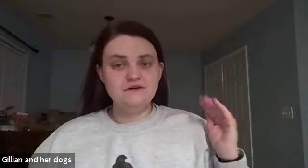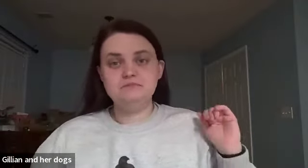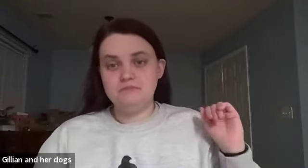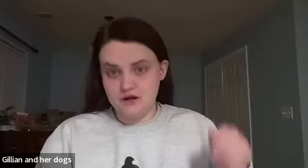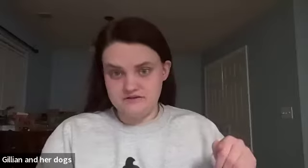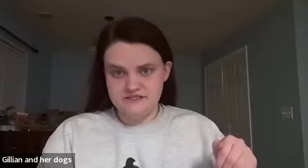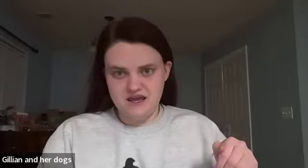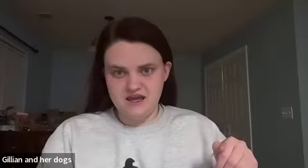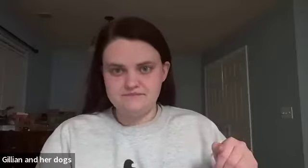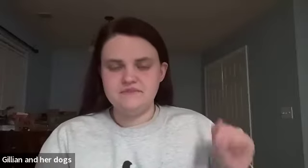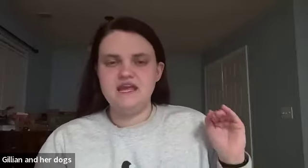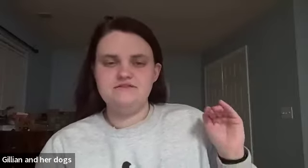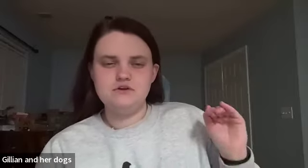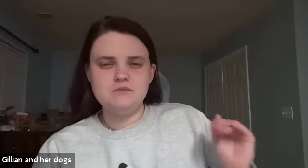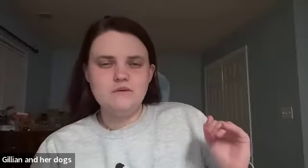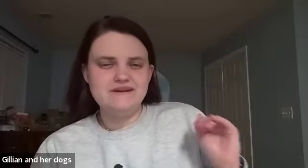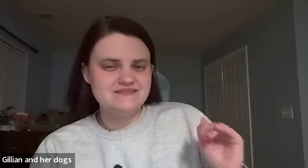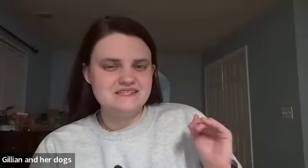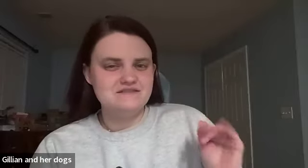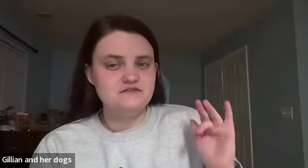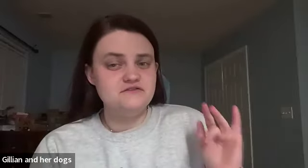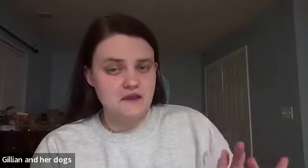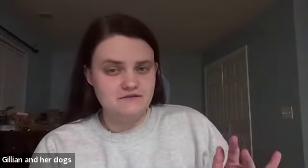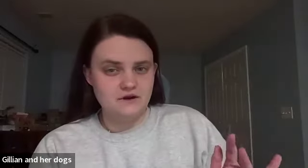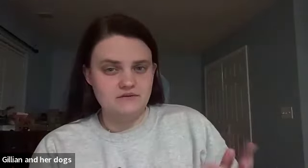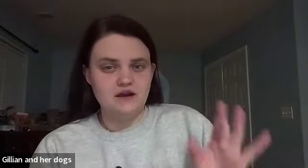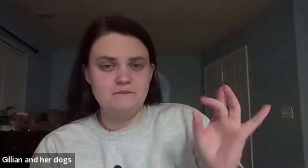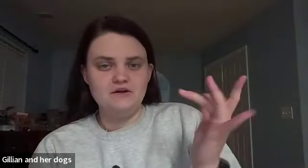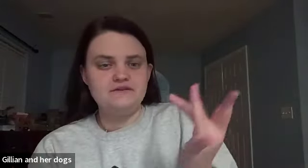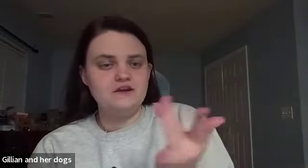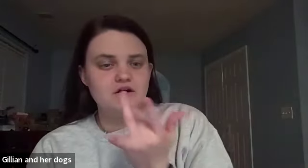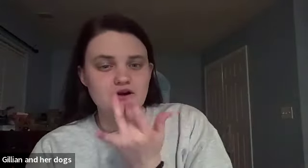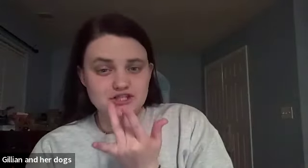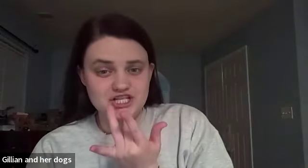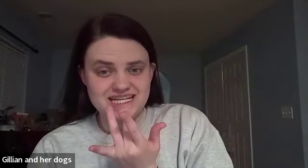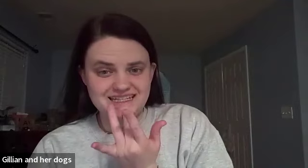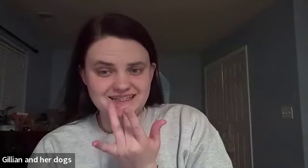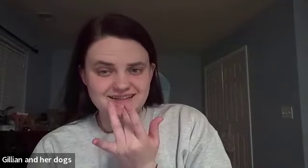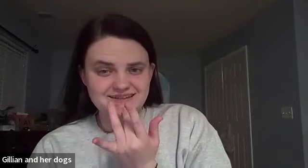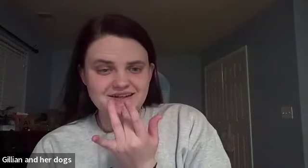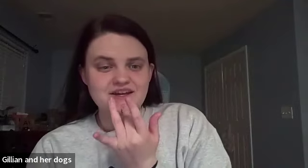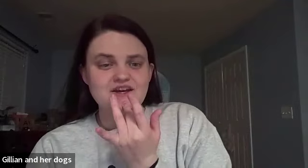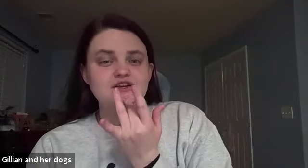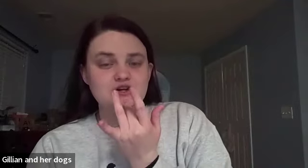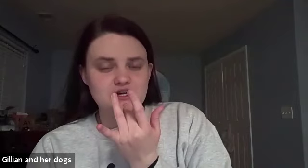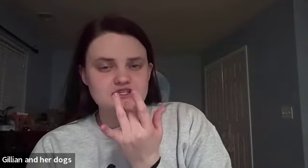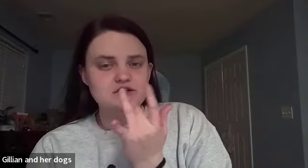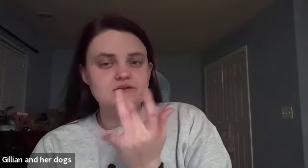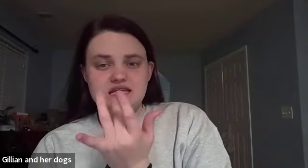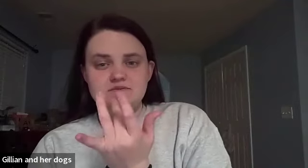for birthday. If you remember when we did the sign for favorite, we had our middle finger on our chin. You're going to do the same